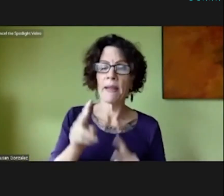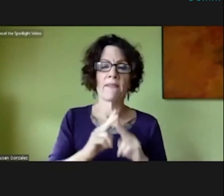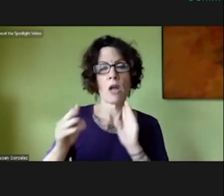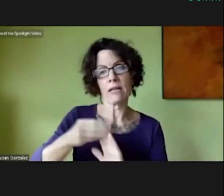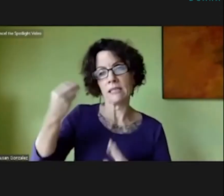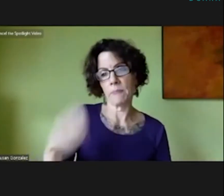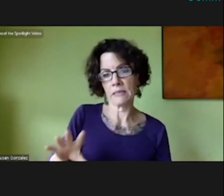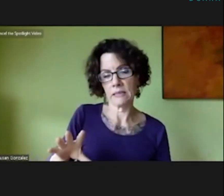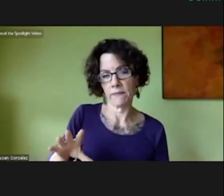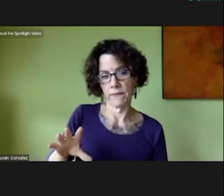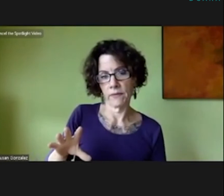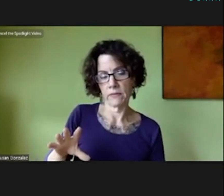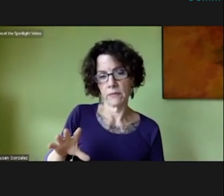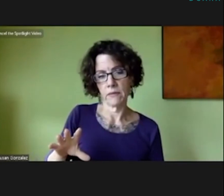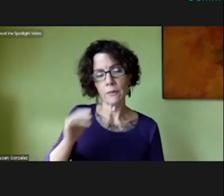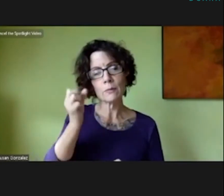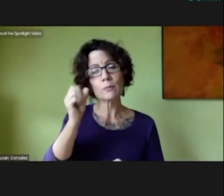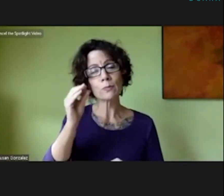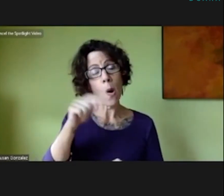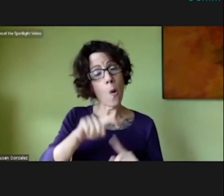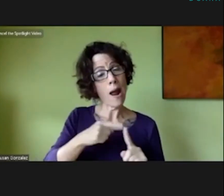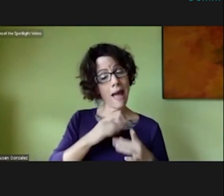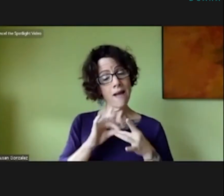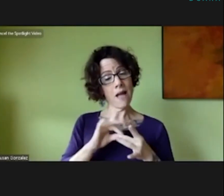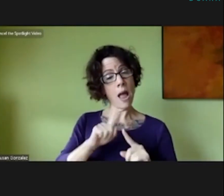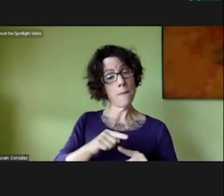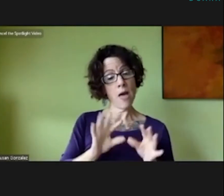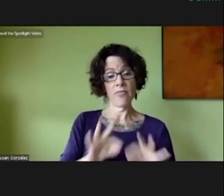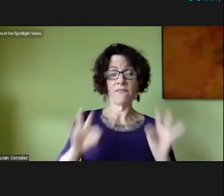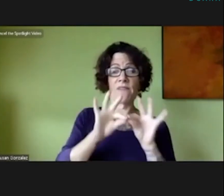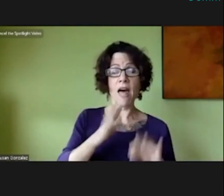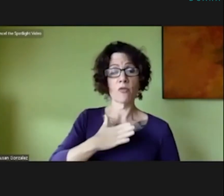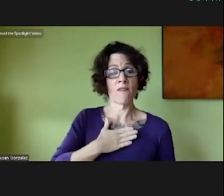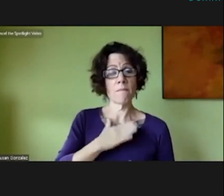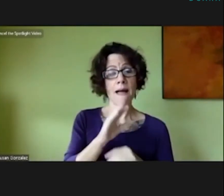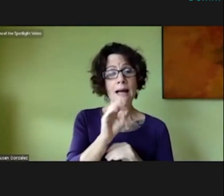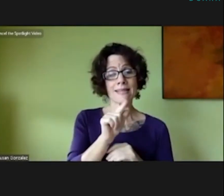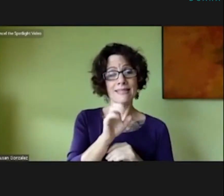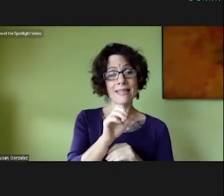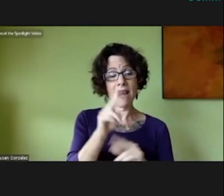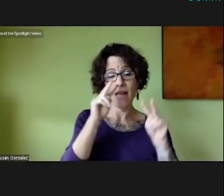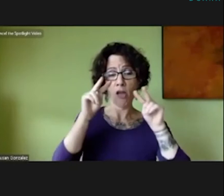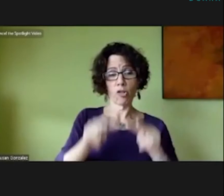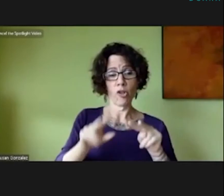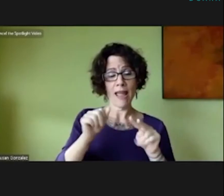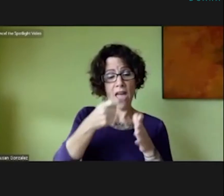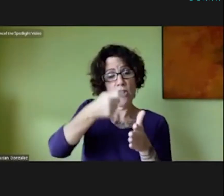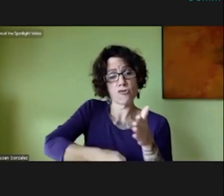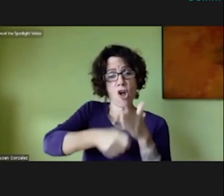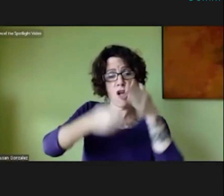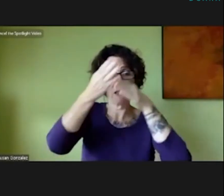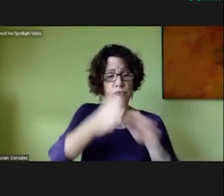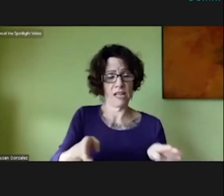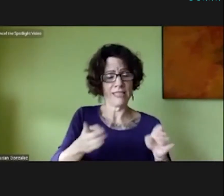You can manage your estate. At the same time, when you set up a trust, it can be very